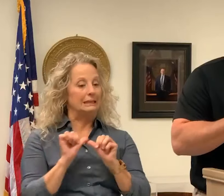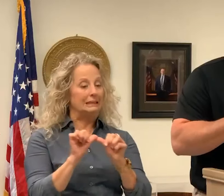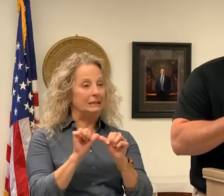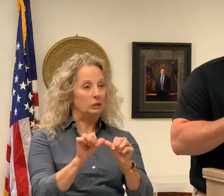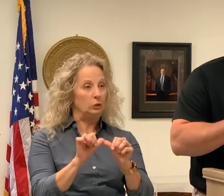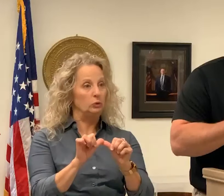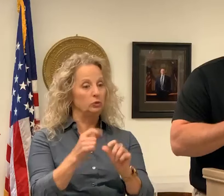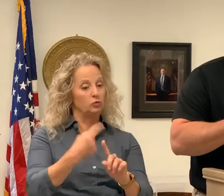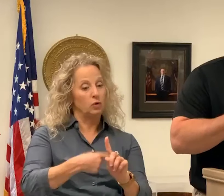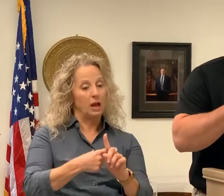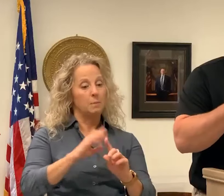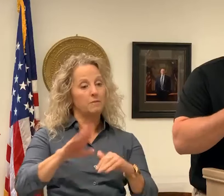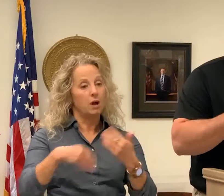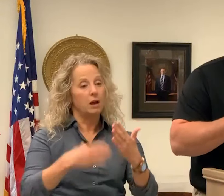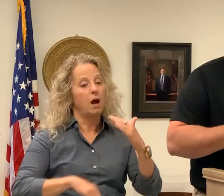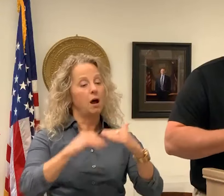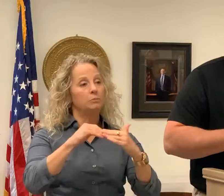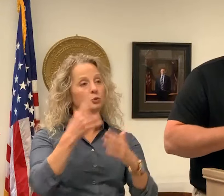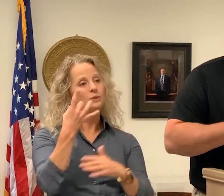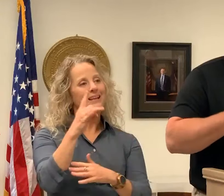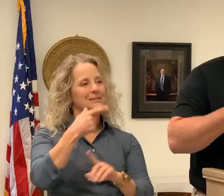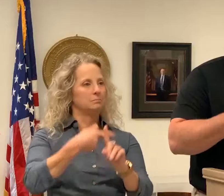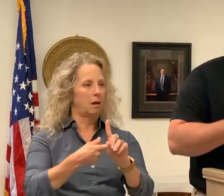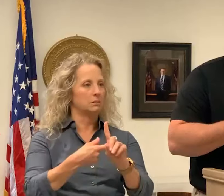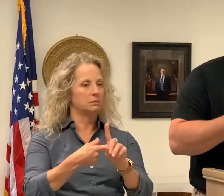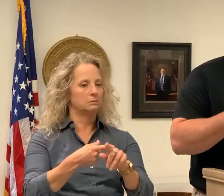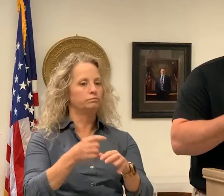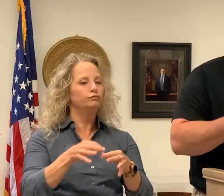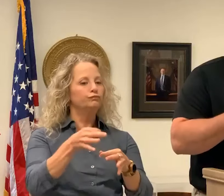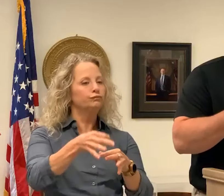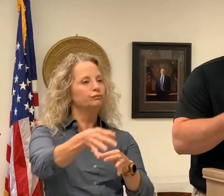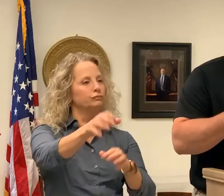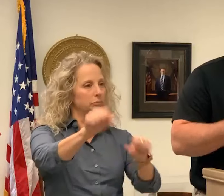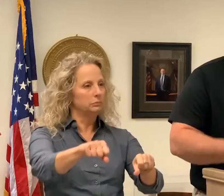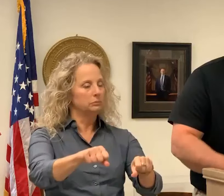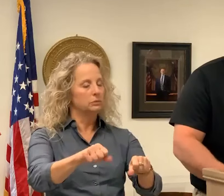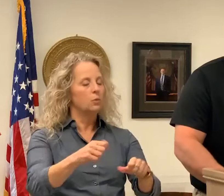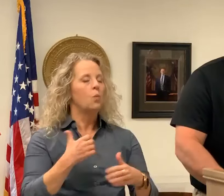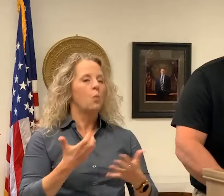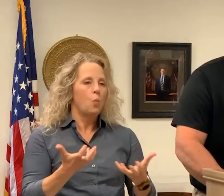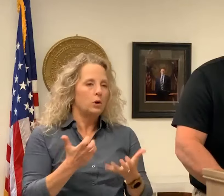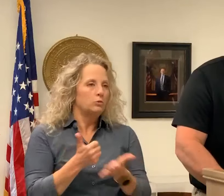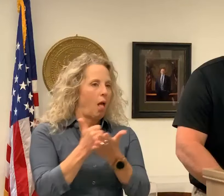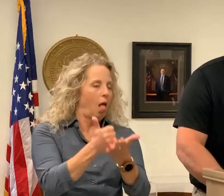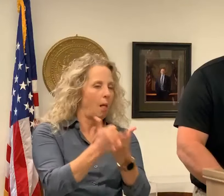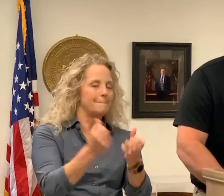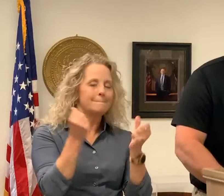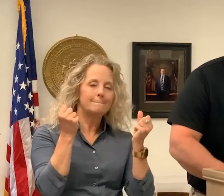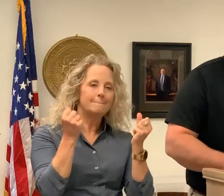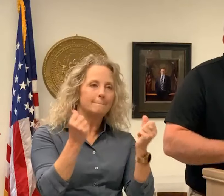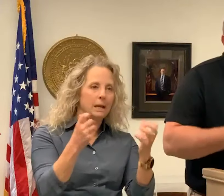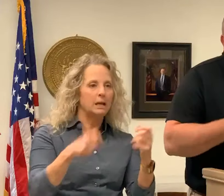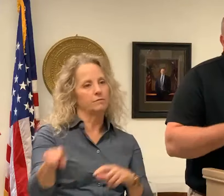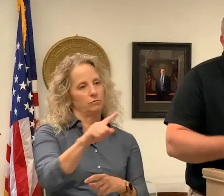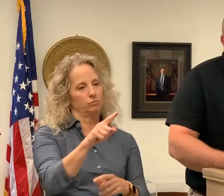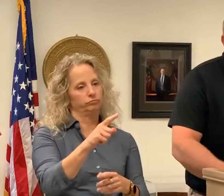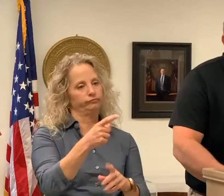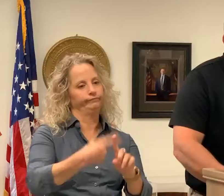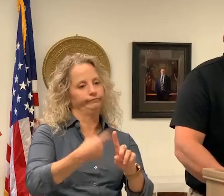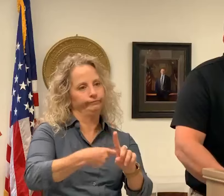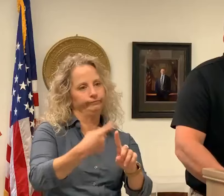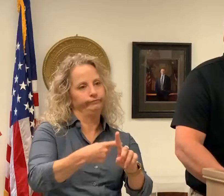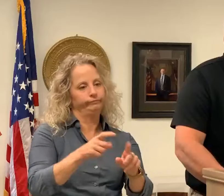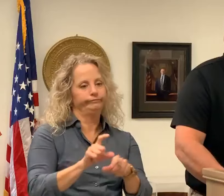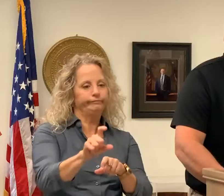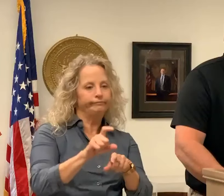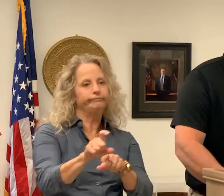we can provide those funds up to 18 months. So we want to help individuals rent as much as possible. We realize that some may need